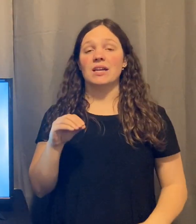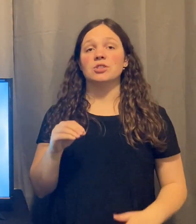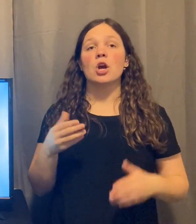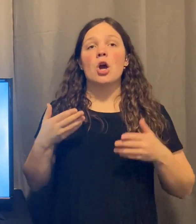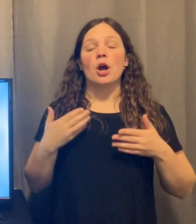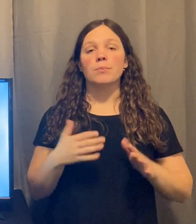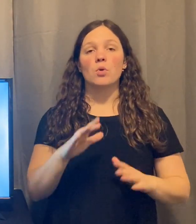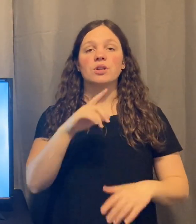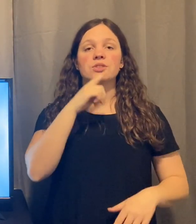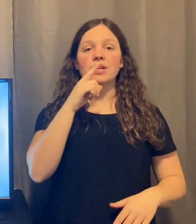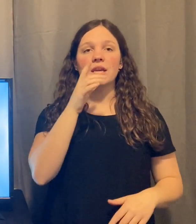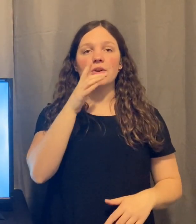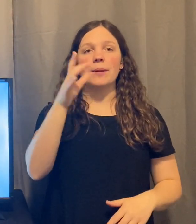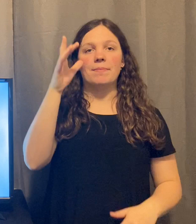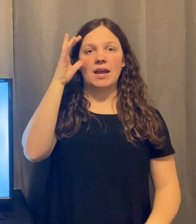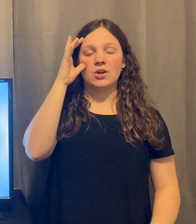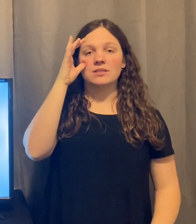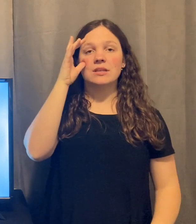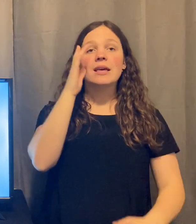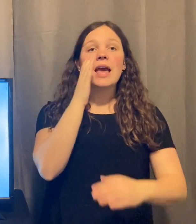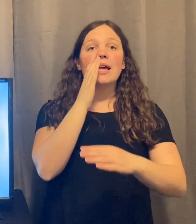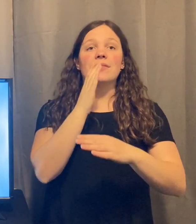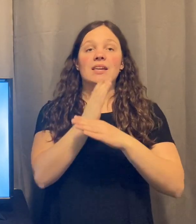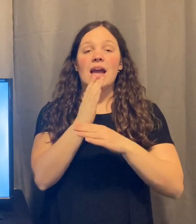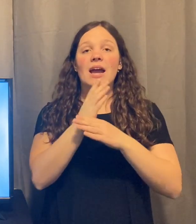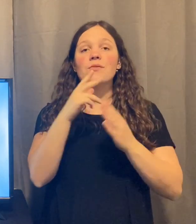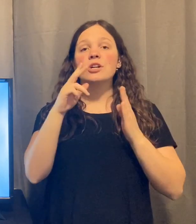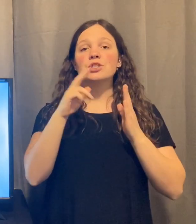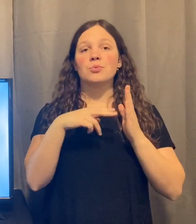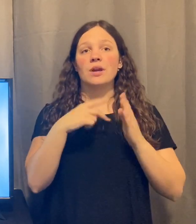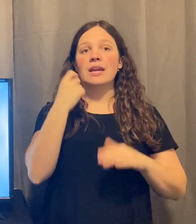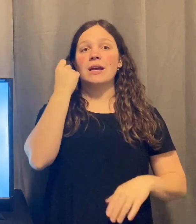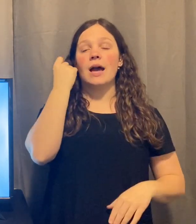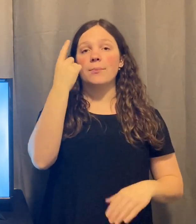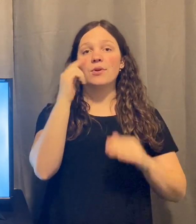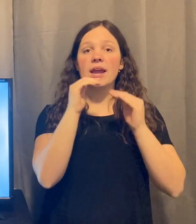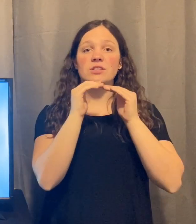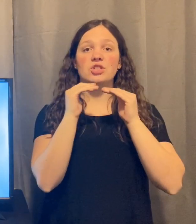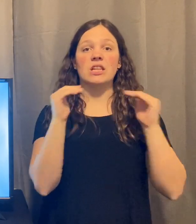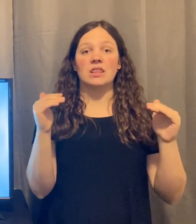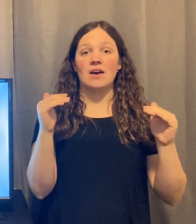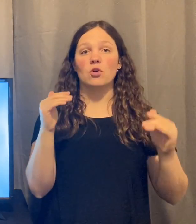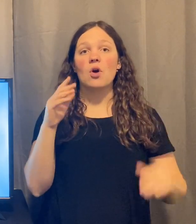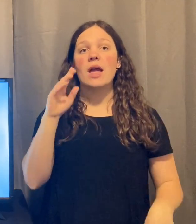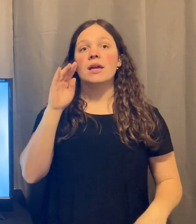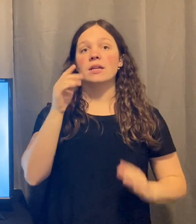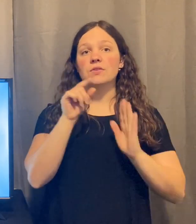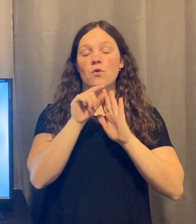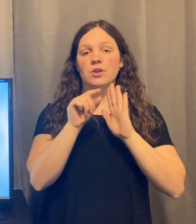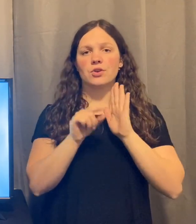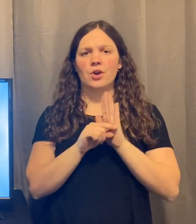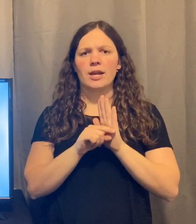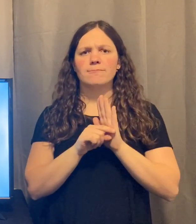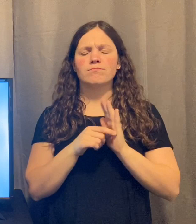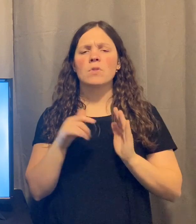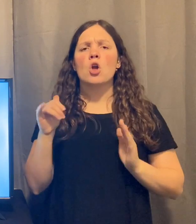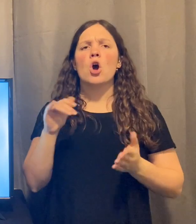90% are born to hearing parents, and the average reading comprehension level is 4th grade.